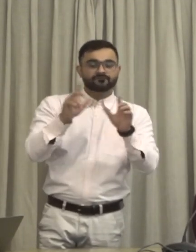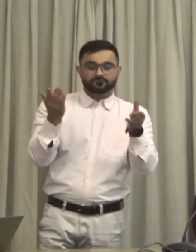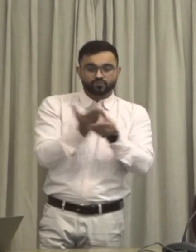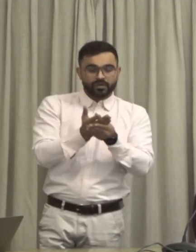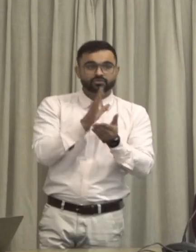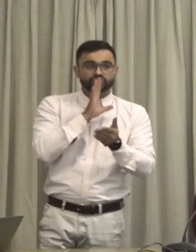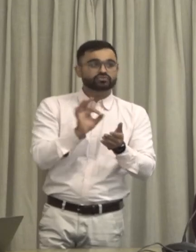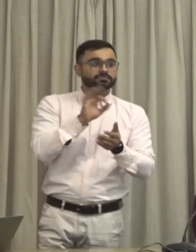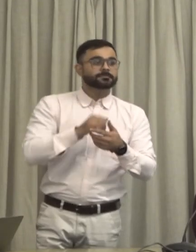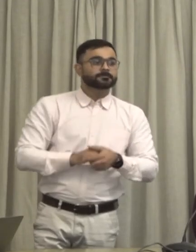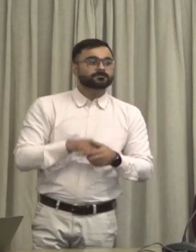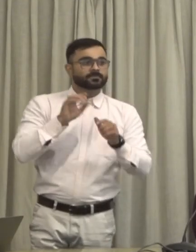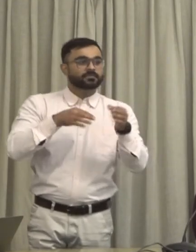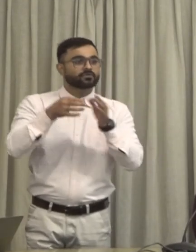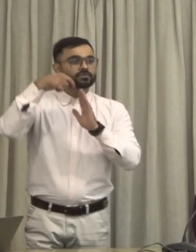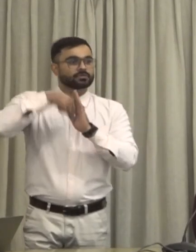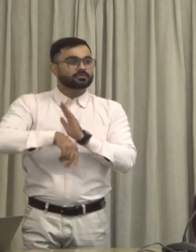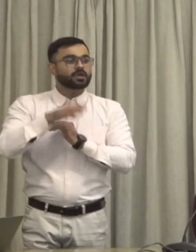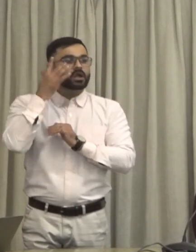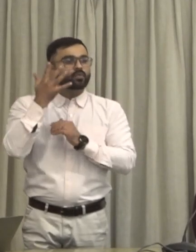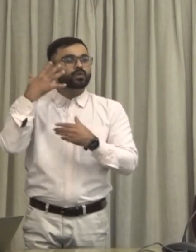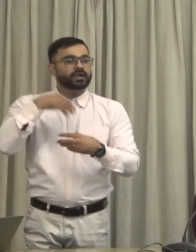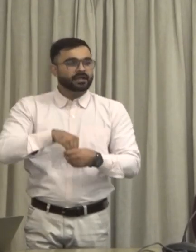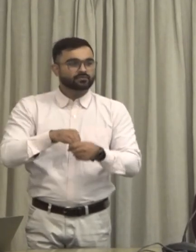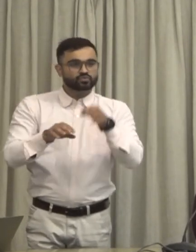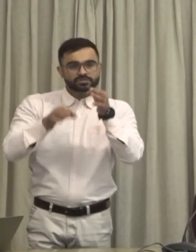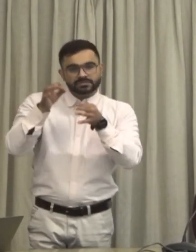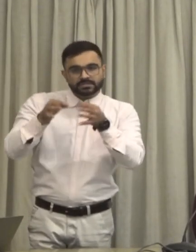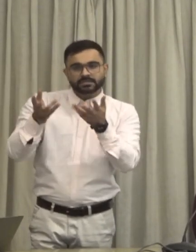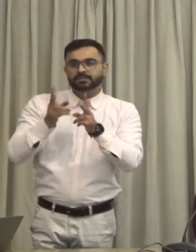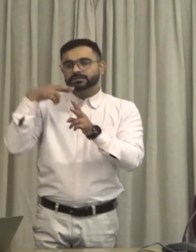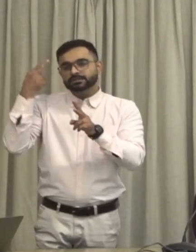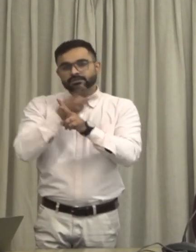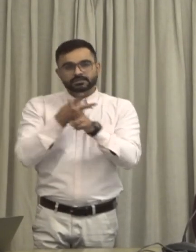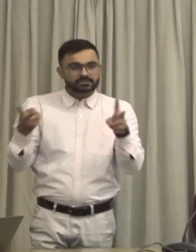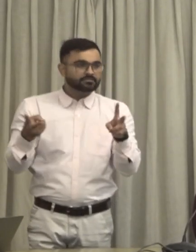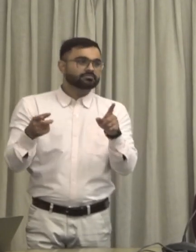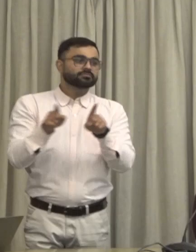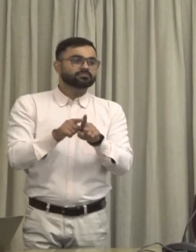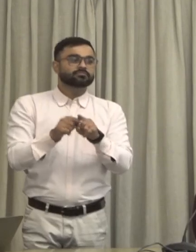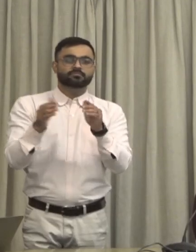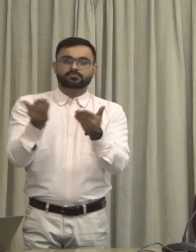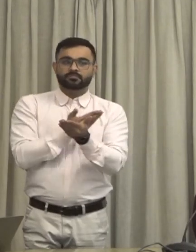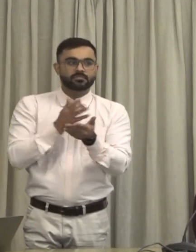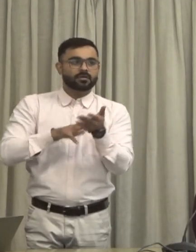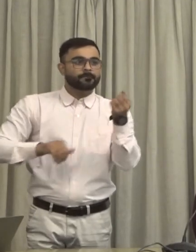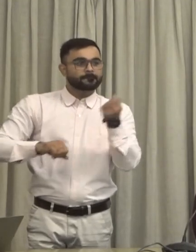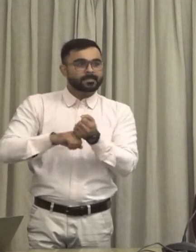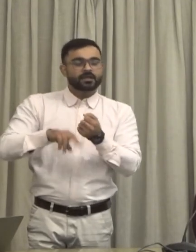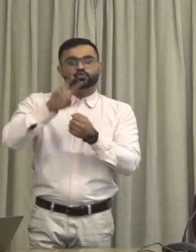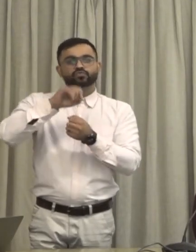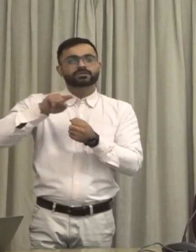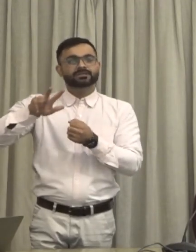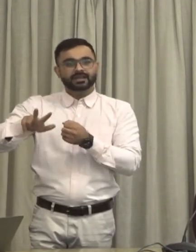documents. So this should give you a sense of why the judgment in Common Cause, which was ultimately delivered in March